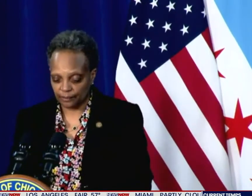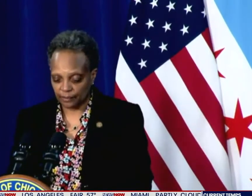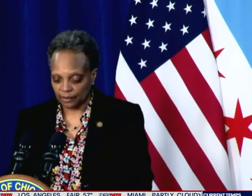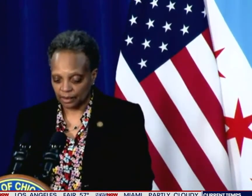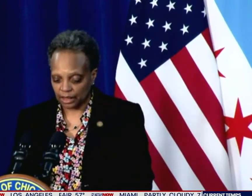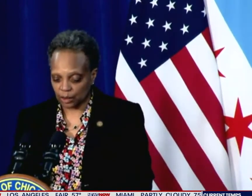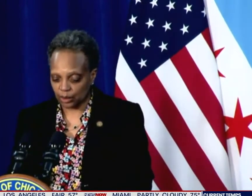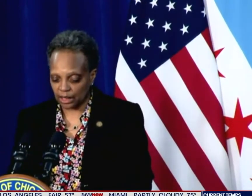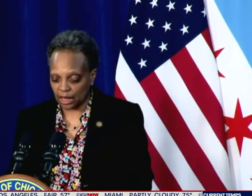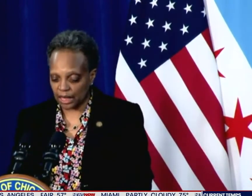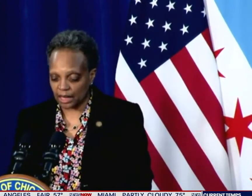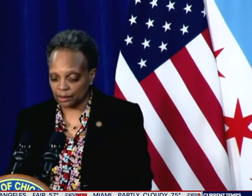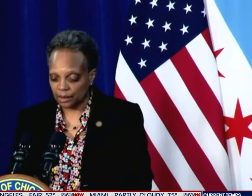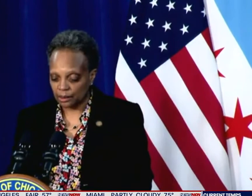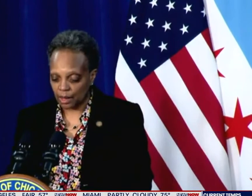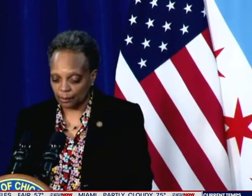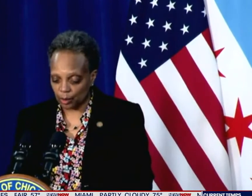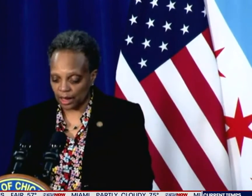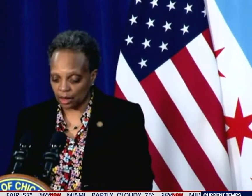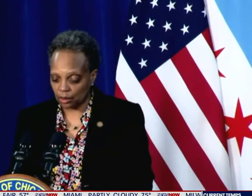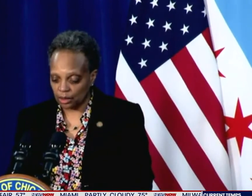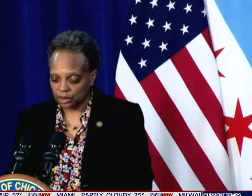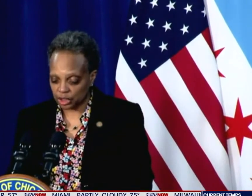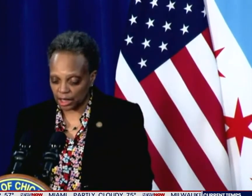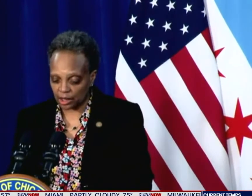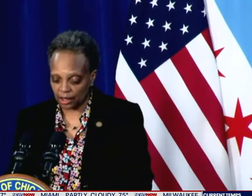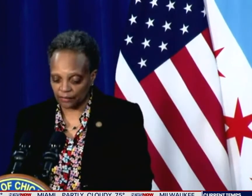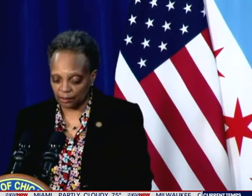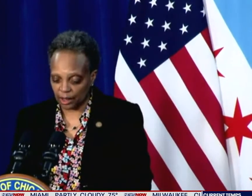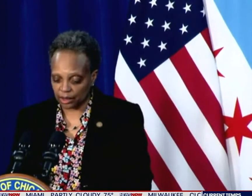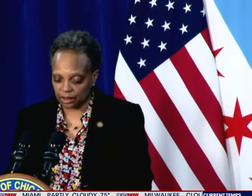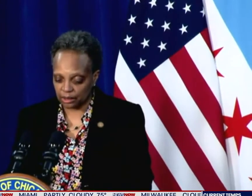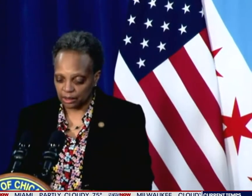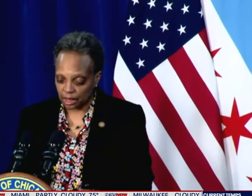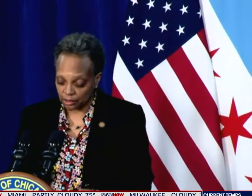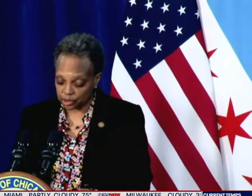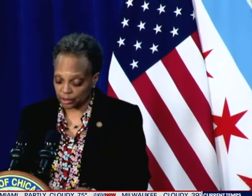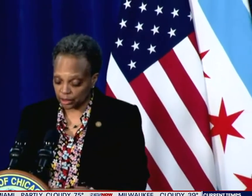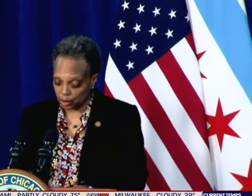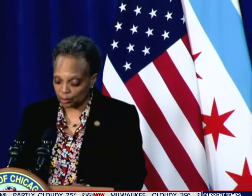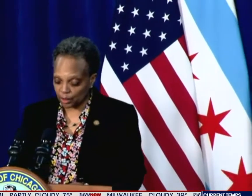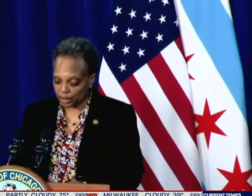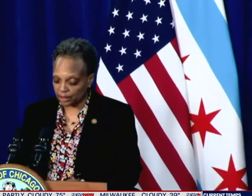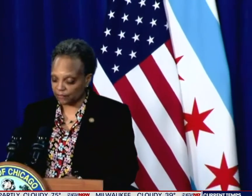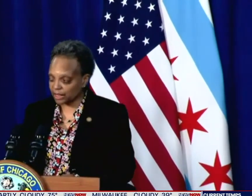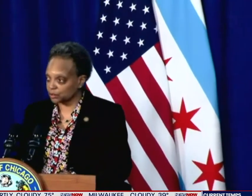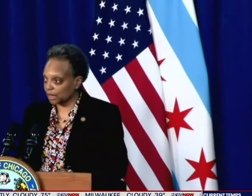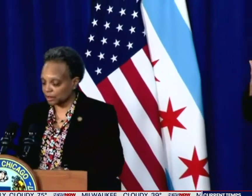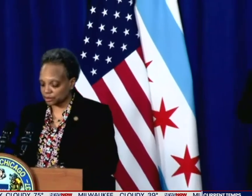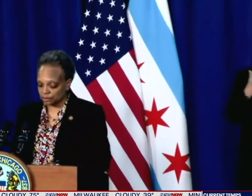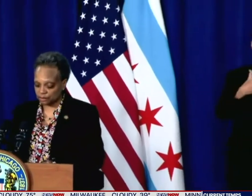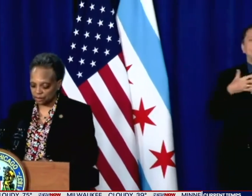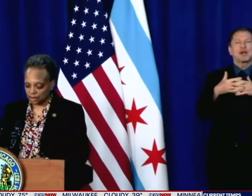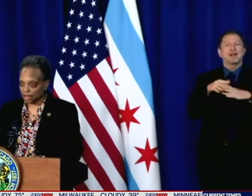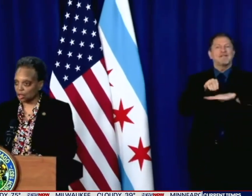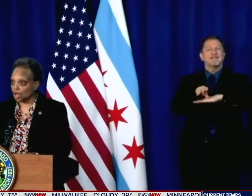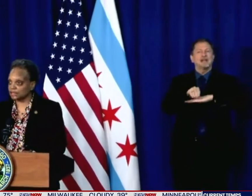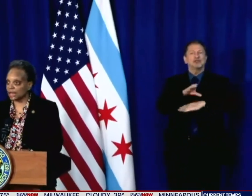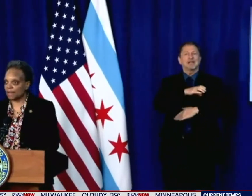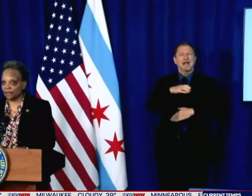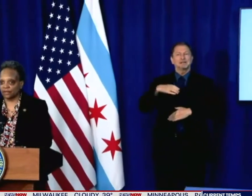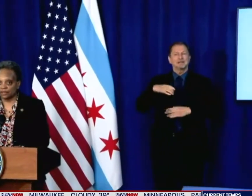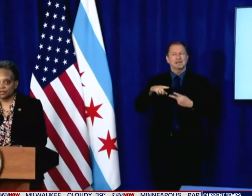effort and Karina Aya Barejo, chair of the American uh sorry, the new American Advisory Council